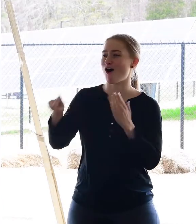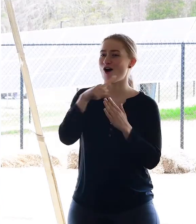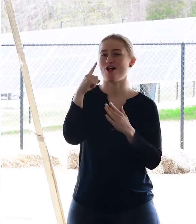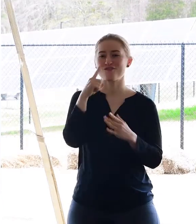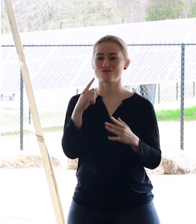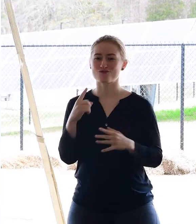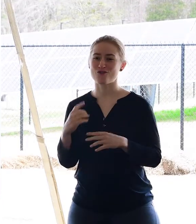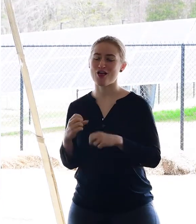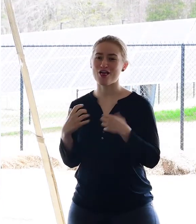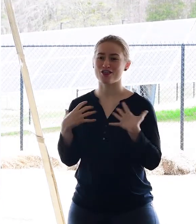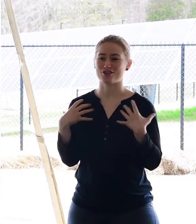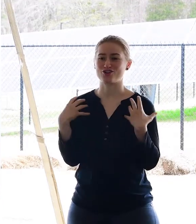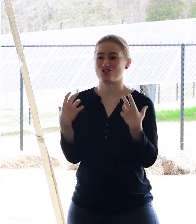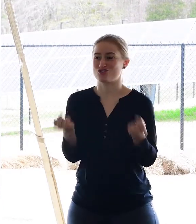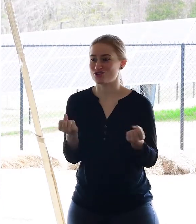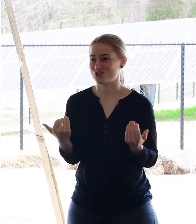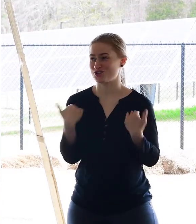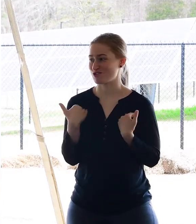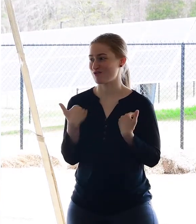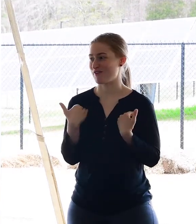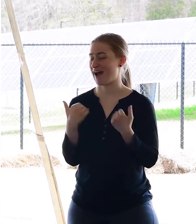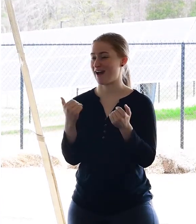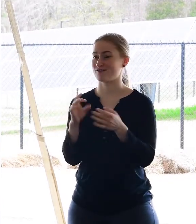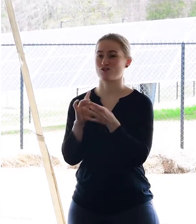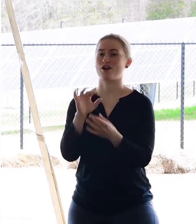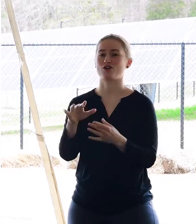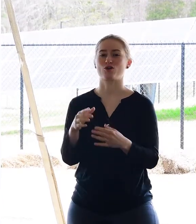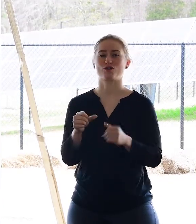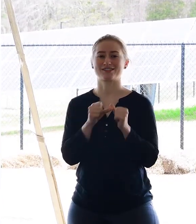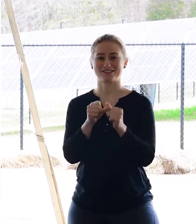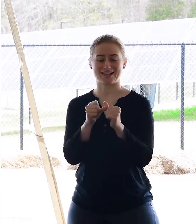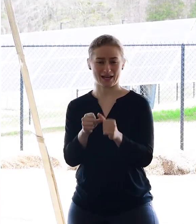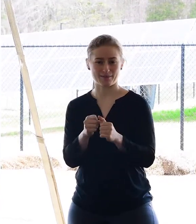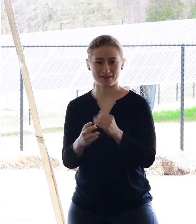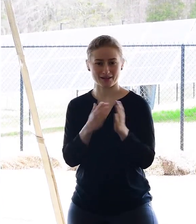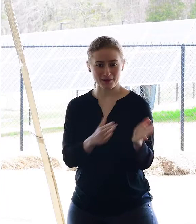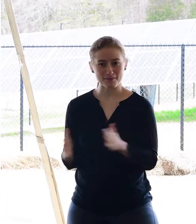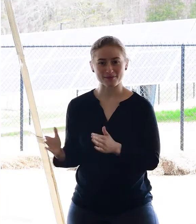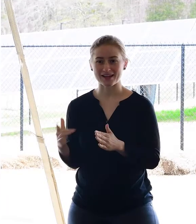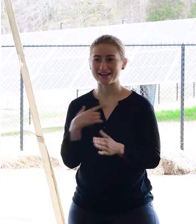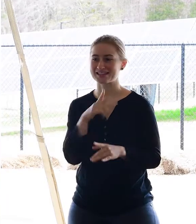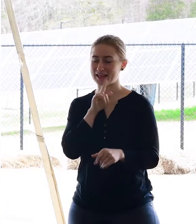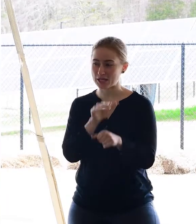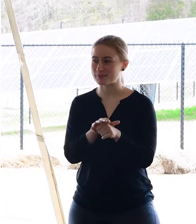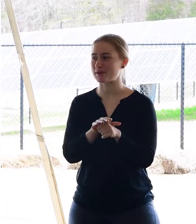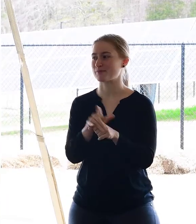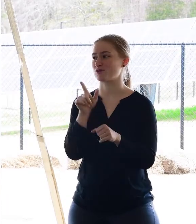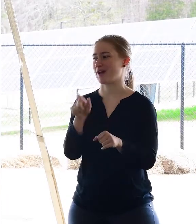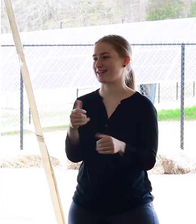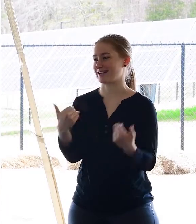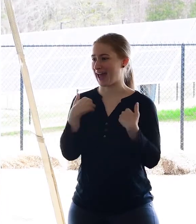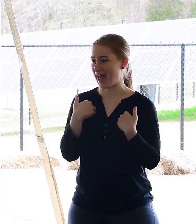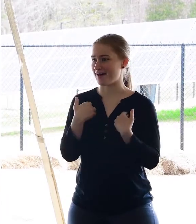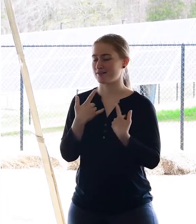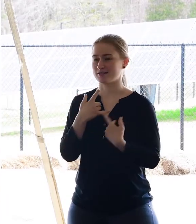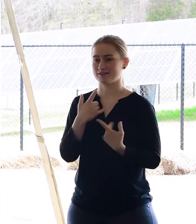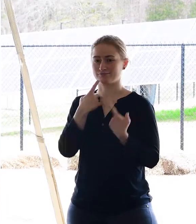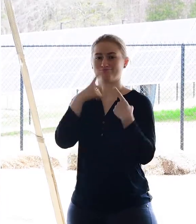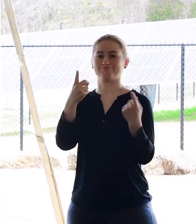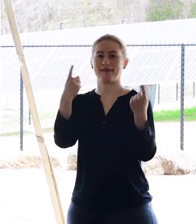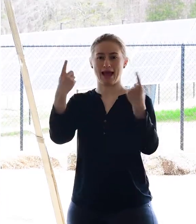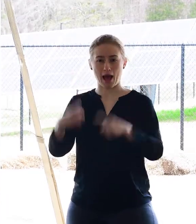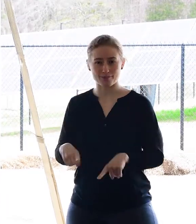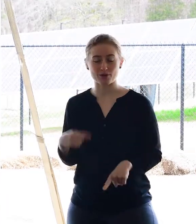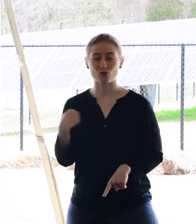the courage that you've had around your sustainability plans and the commitment that you've had to make them happen. We are